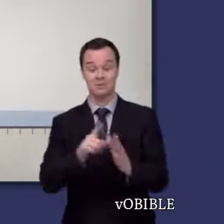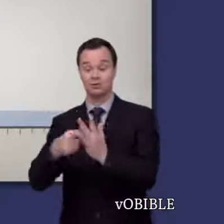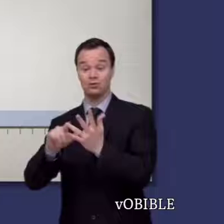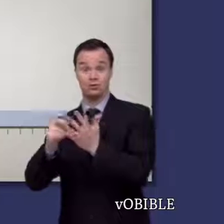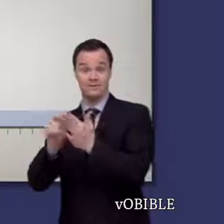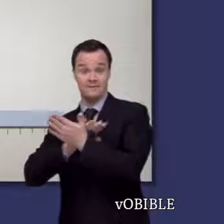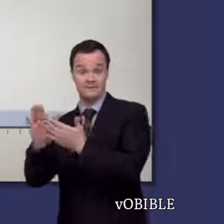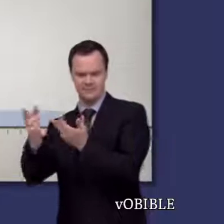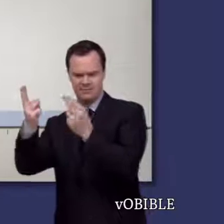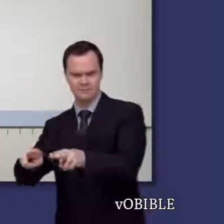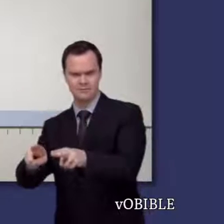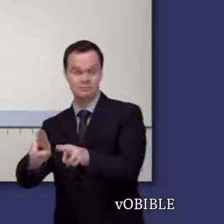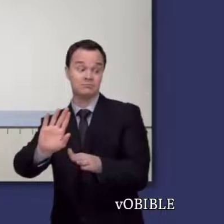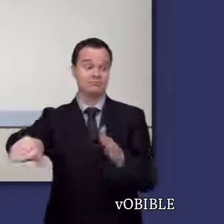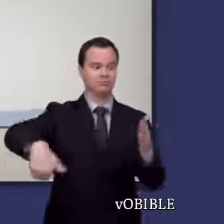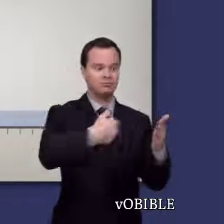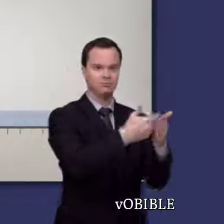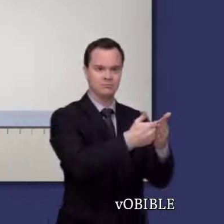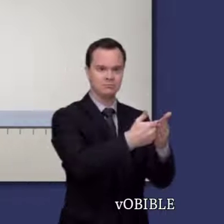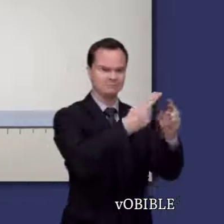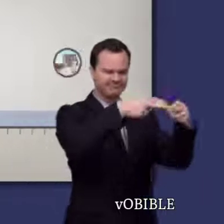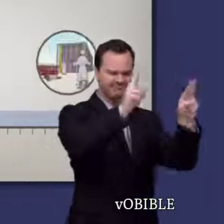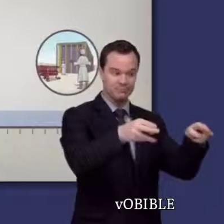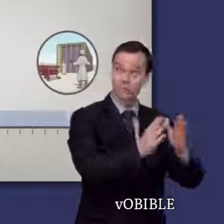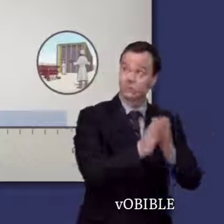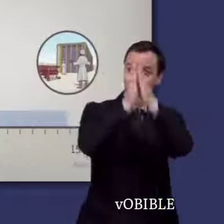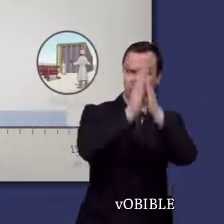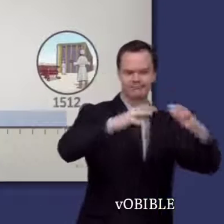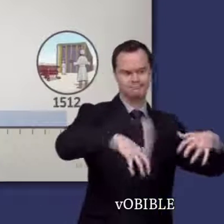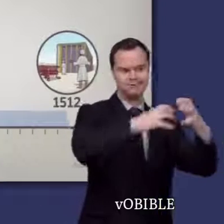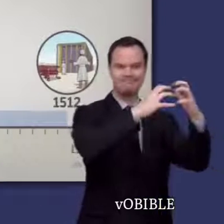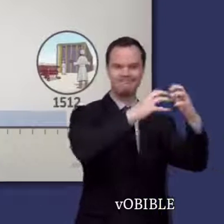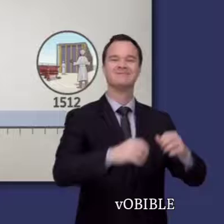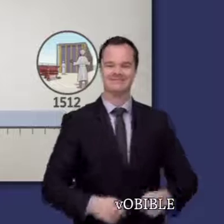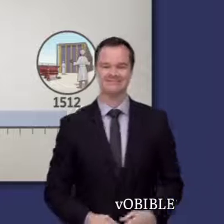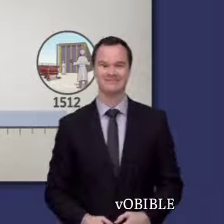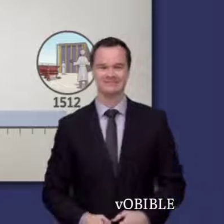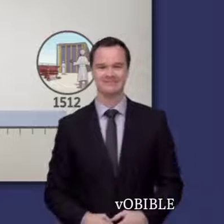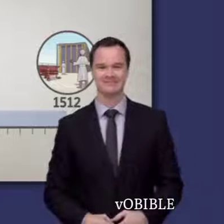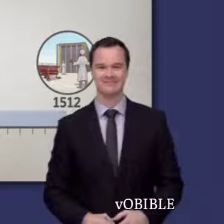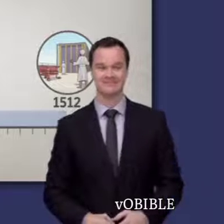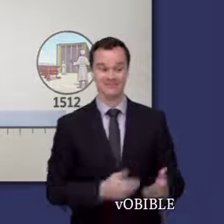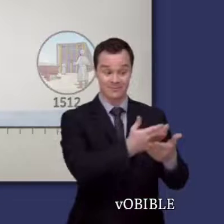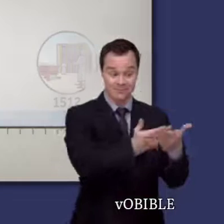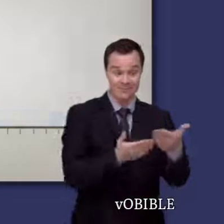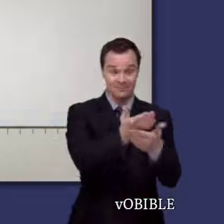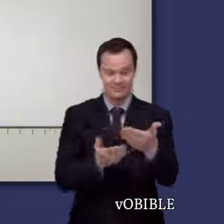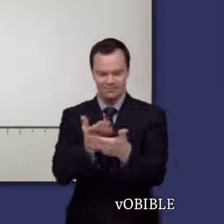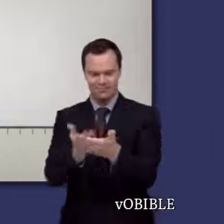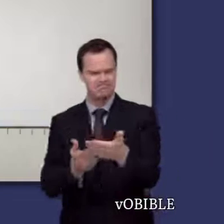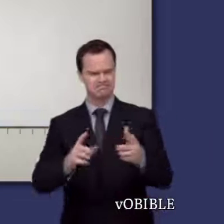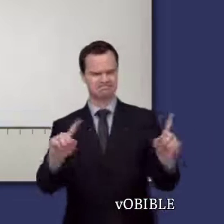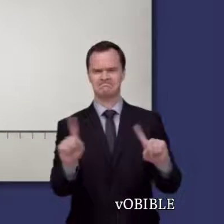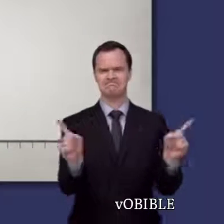in 1657 BCE to the construction of the tabernacle in 1512 BCE.